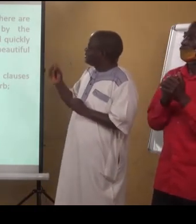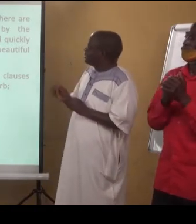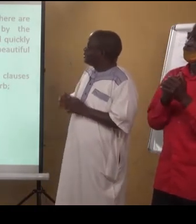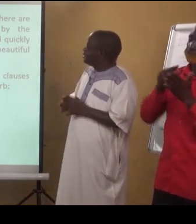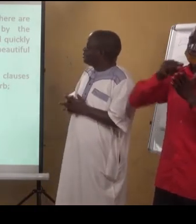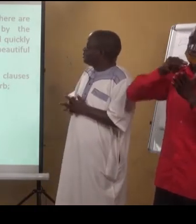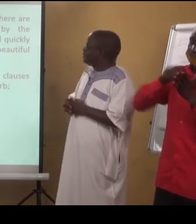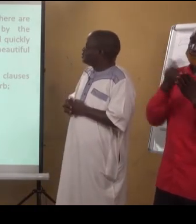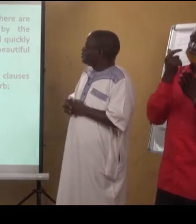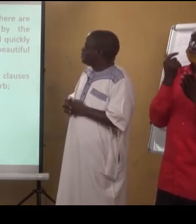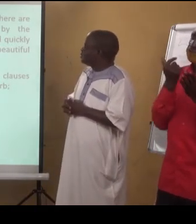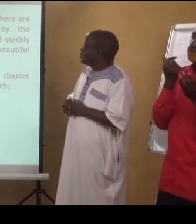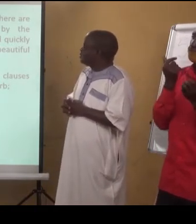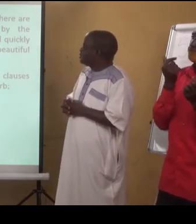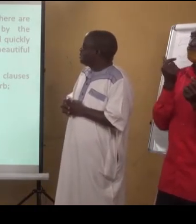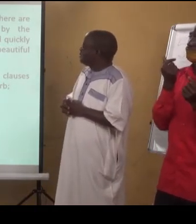this